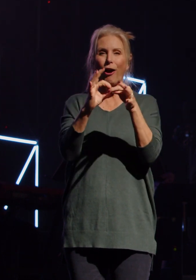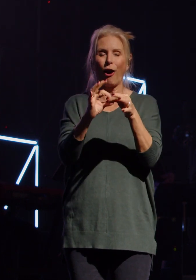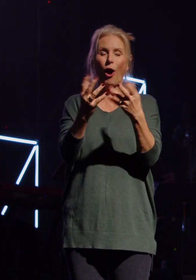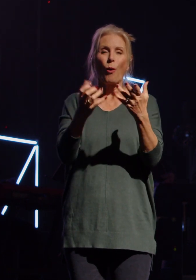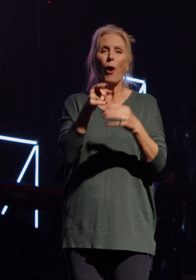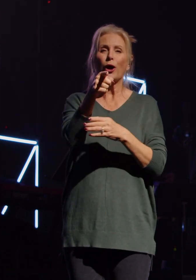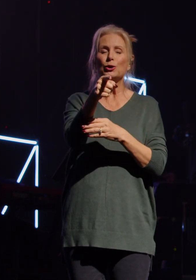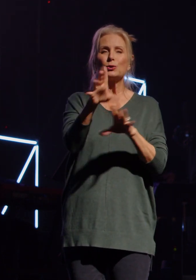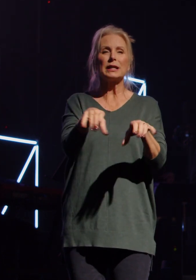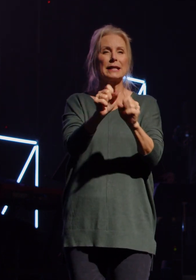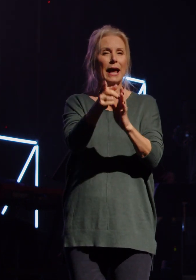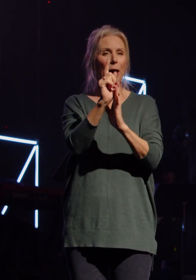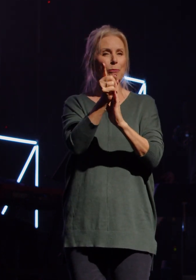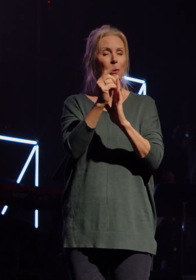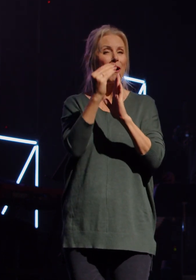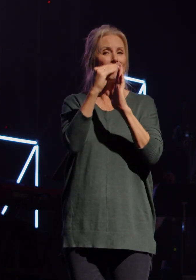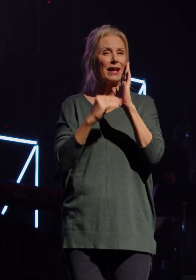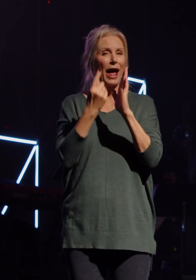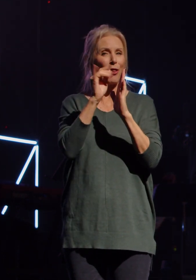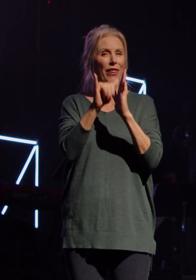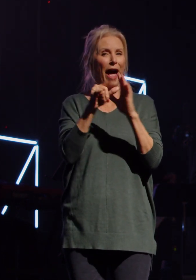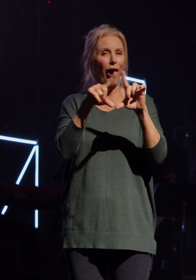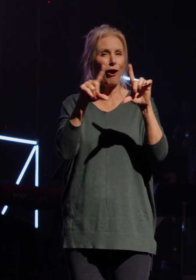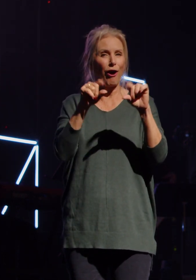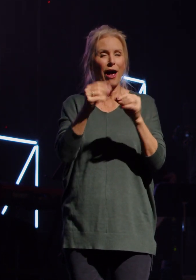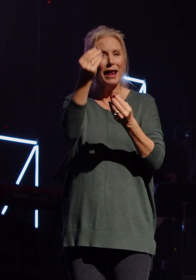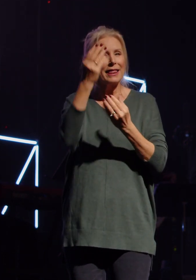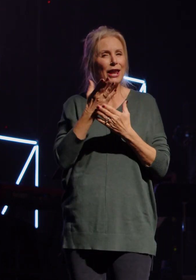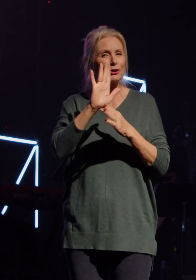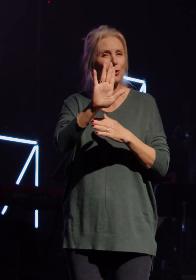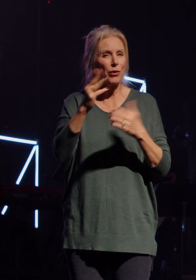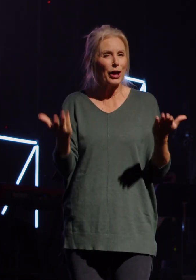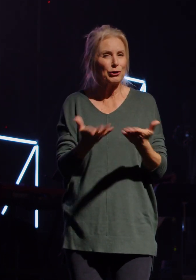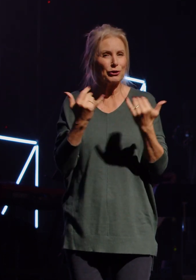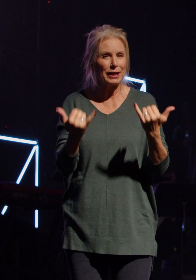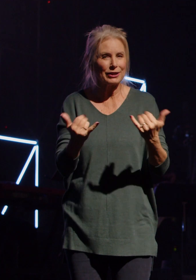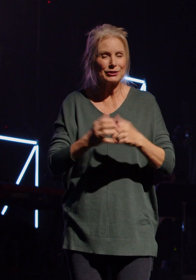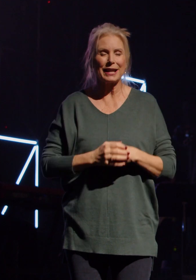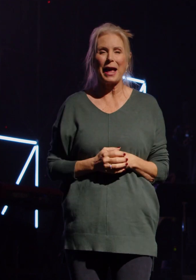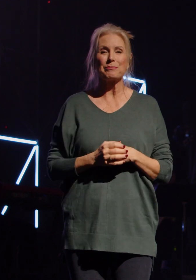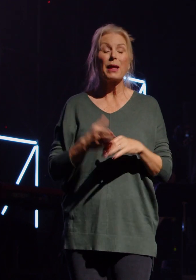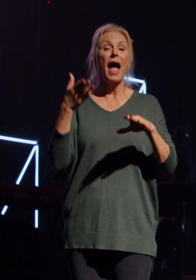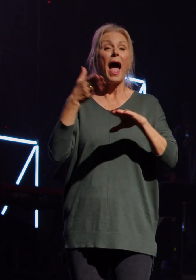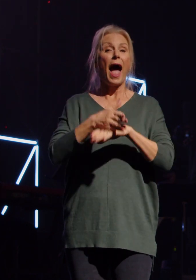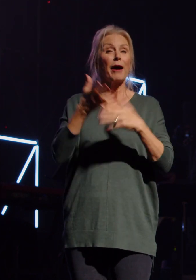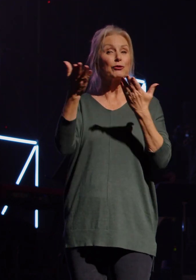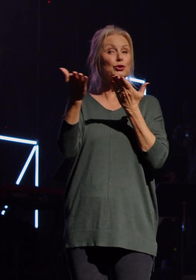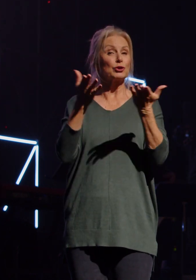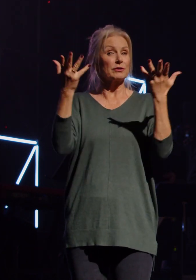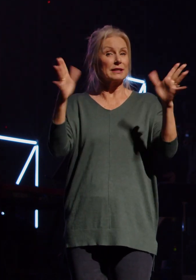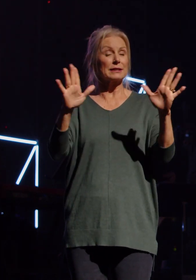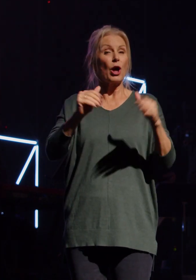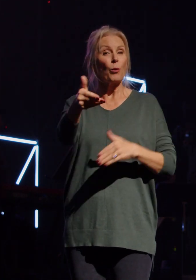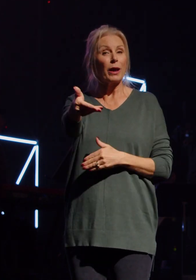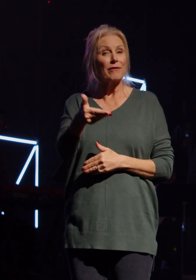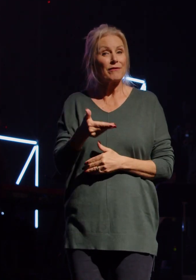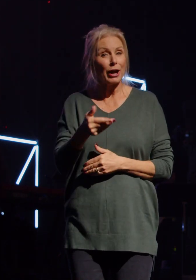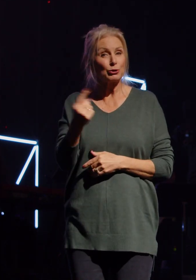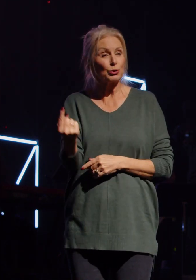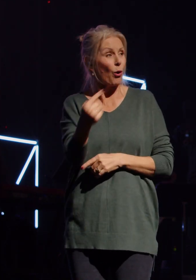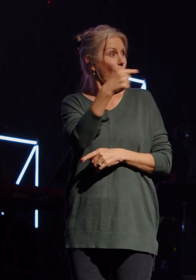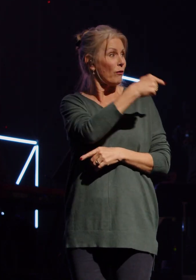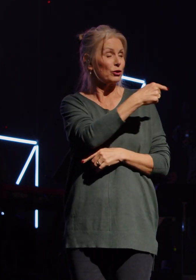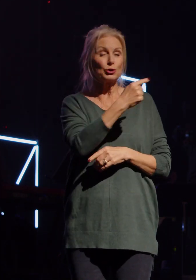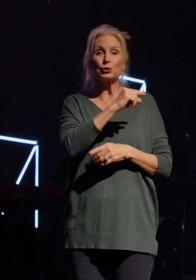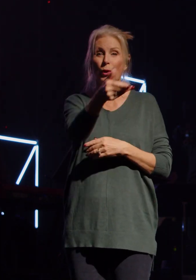love for you to take just a minute and fill out this Connect card and let us know that you're here with us today. After service, we want to invite you over to Guest Central over here